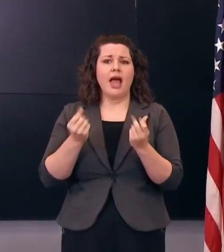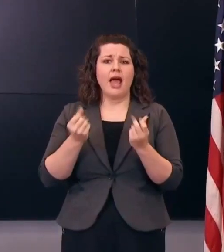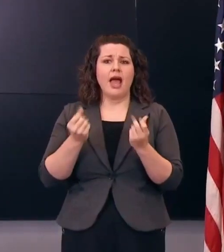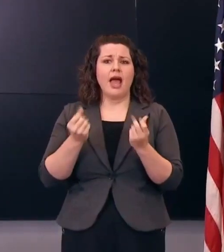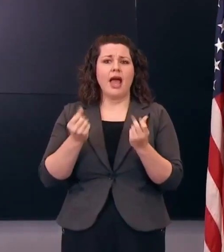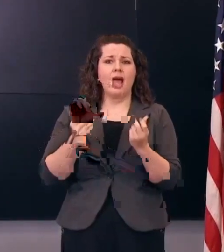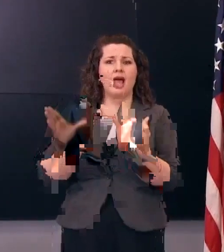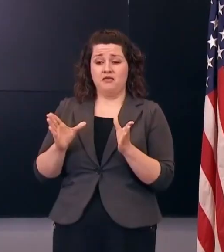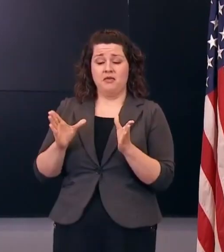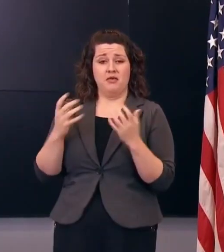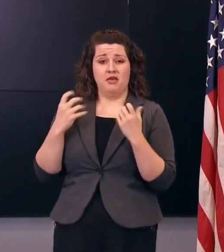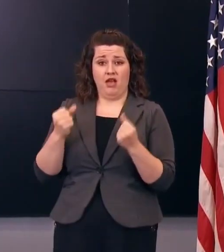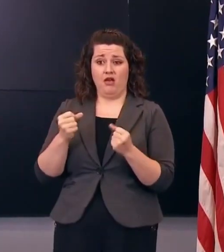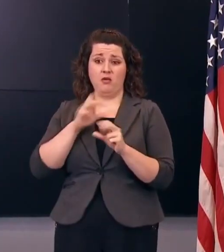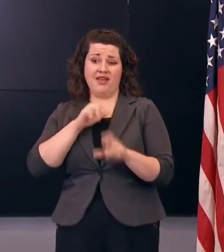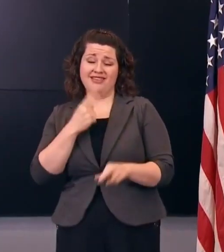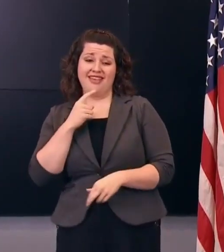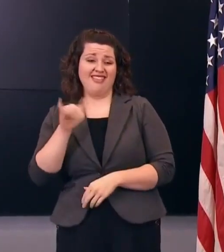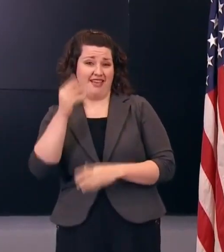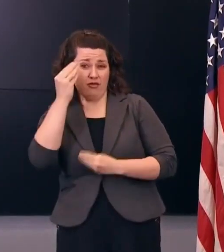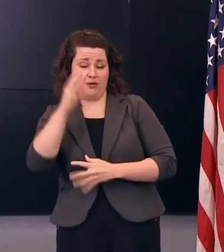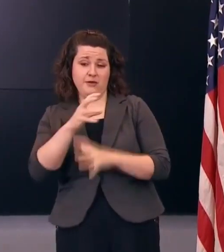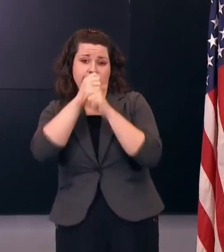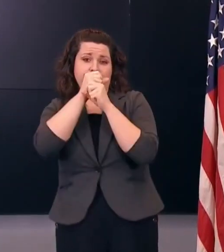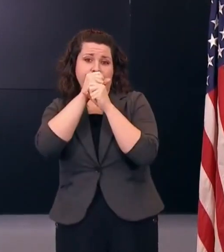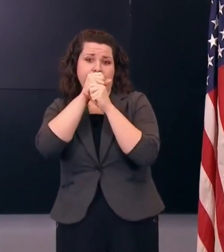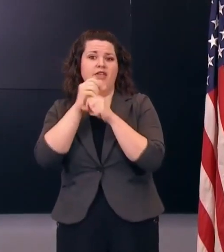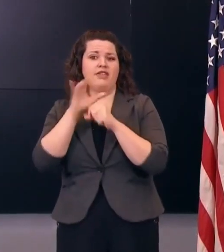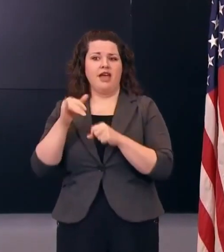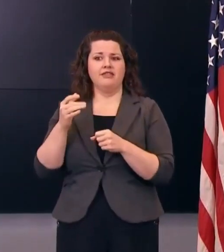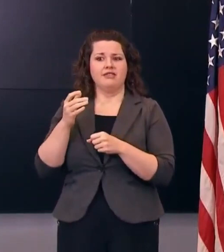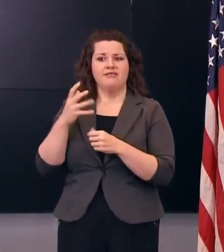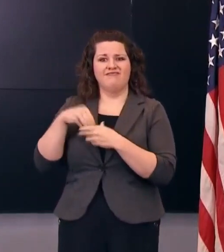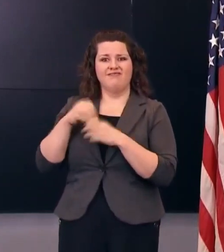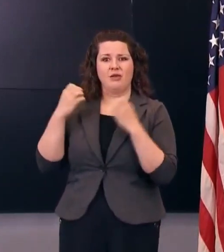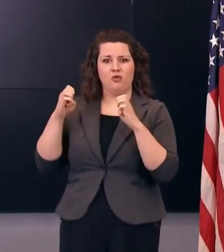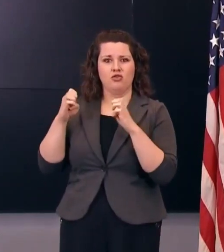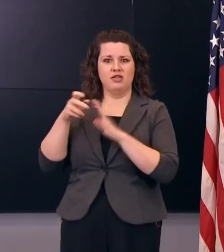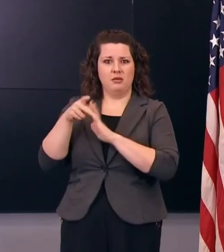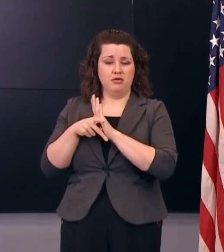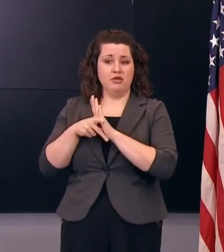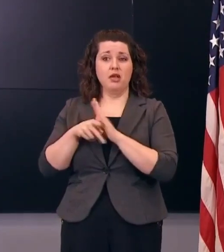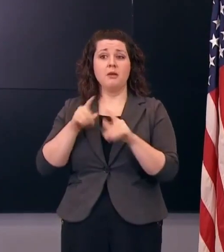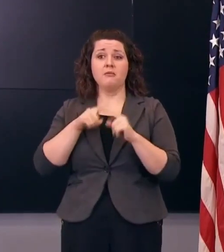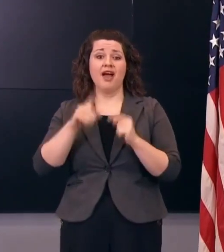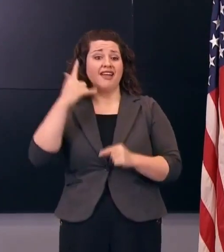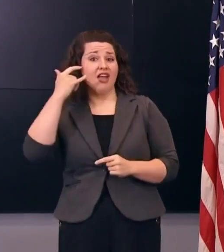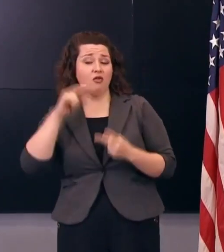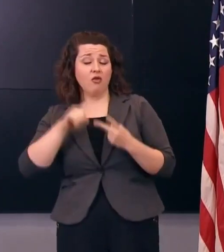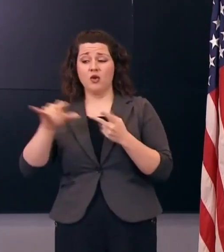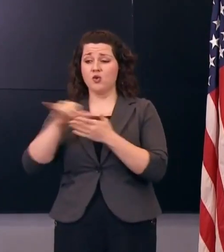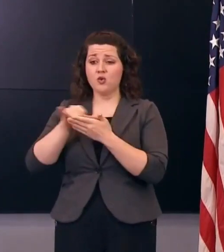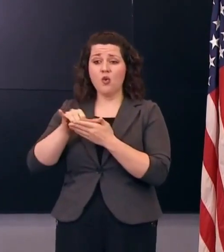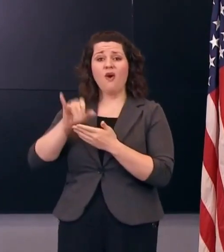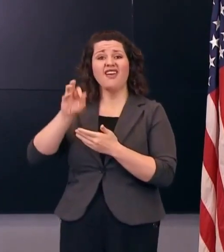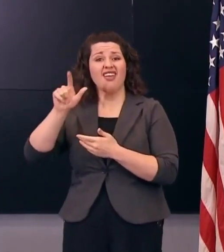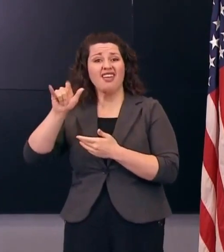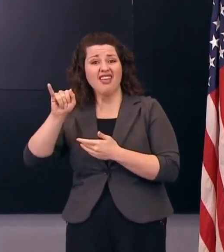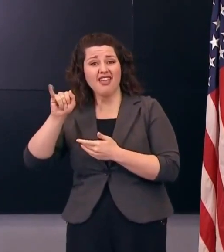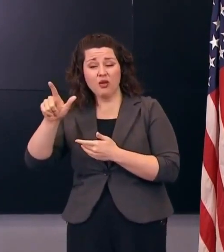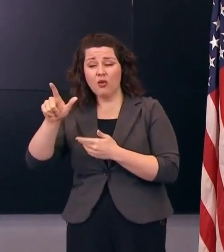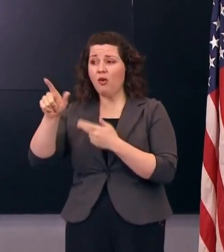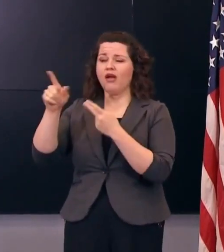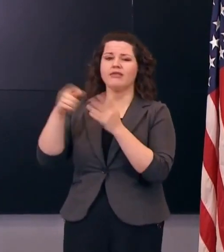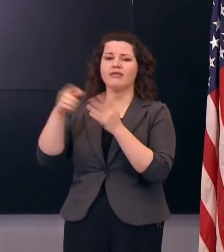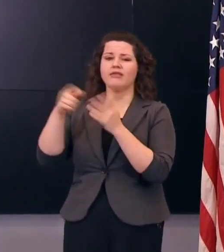ICU information's confidential as part of emergency protocols. But you look at California, New York, Illinois. For example,